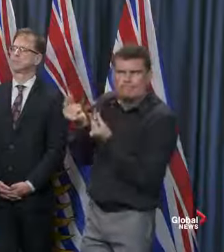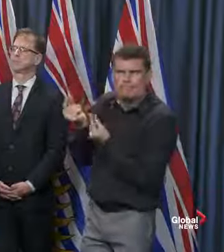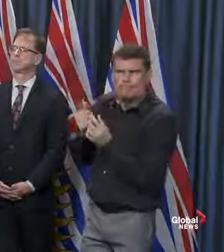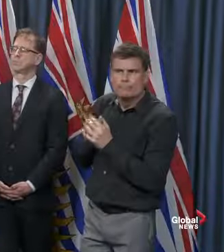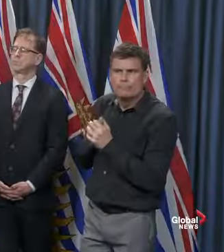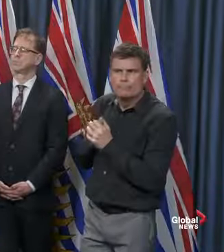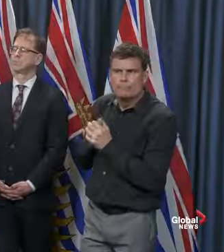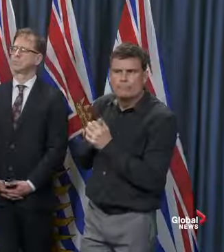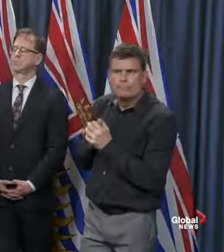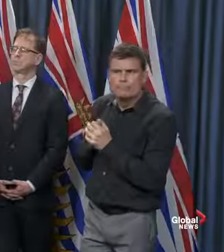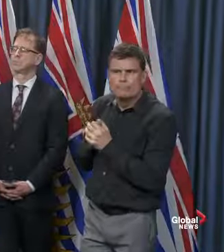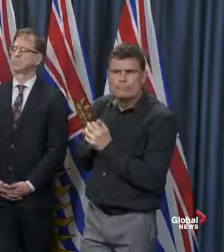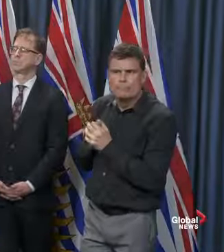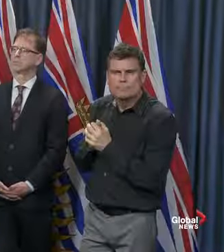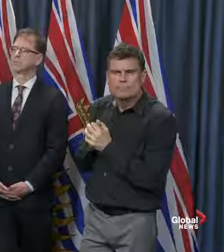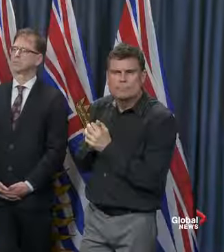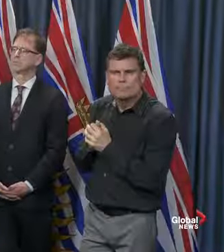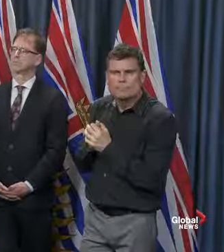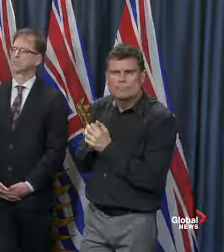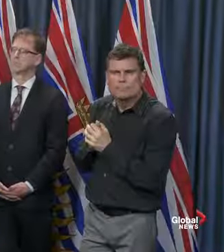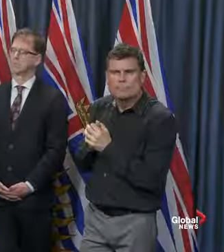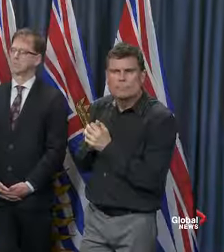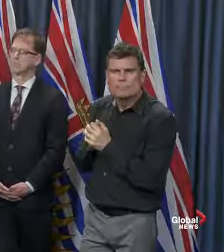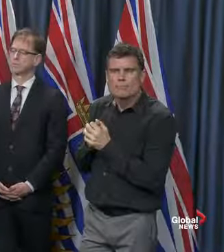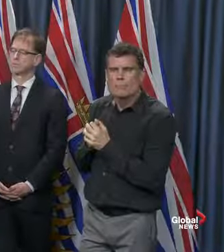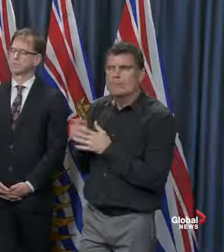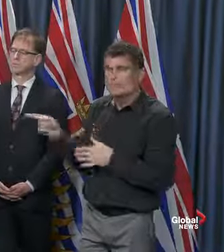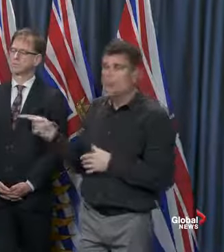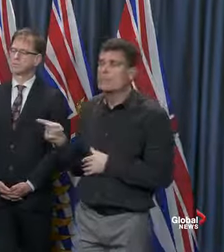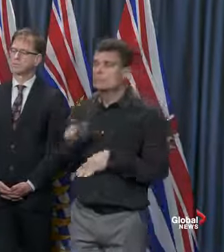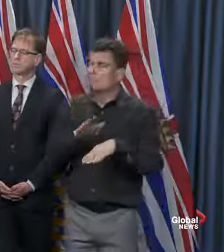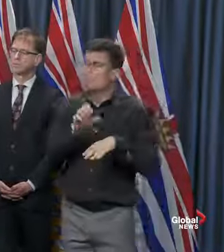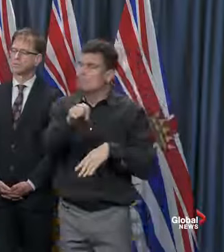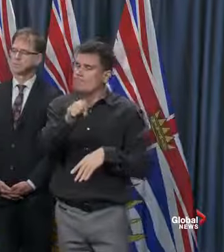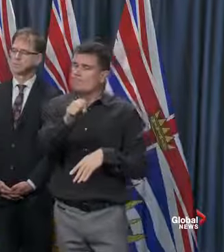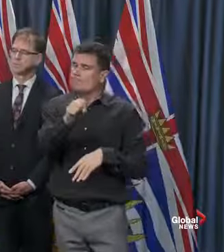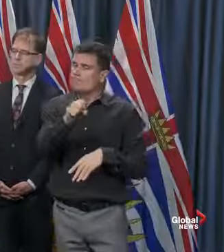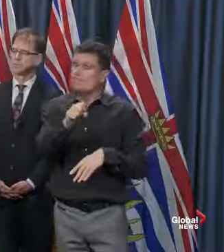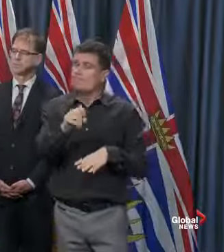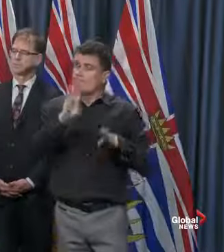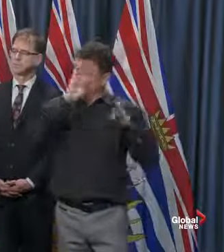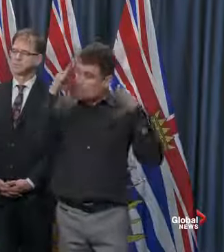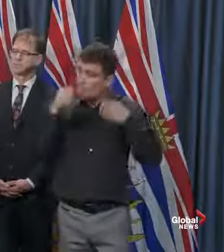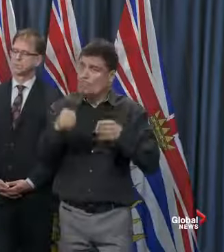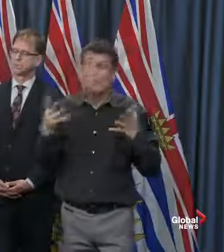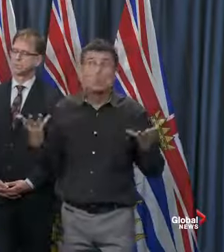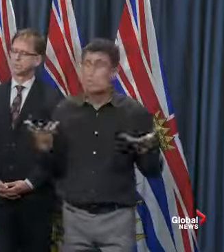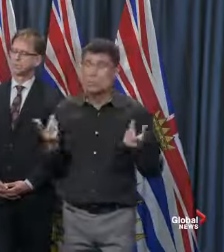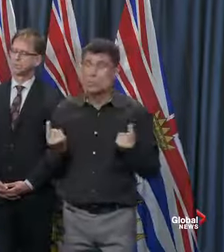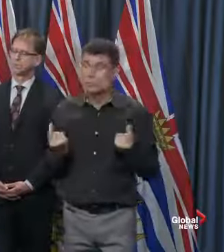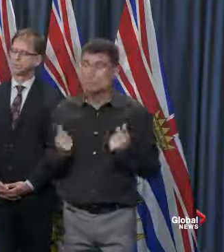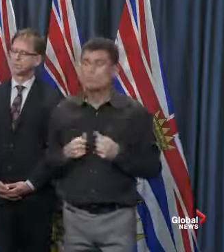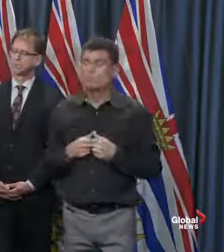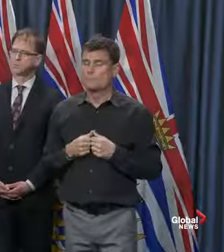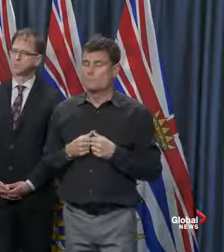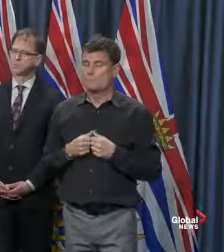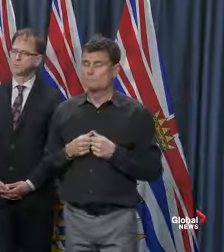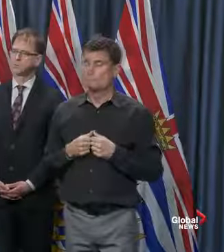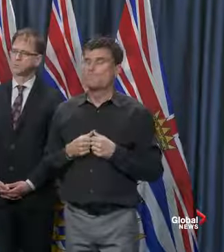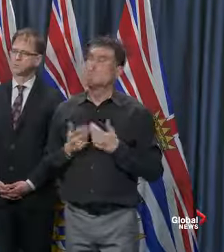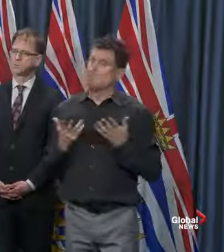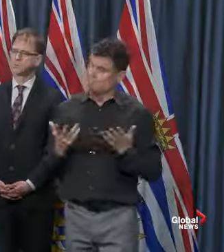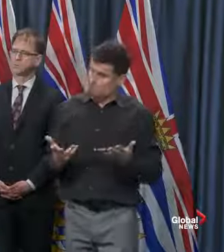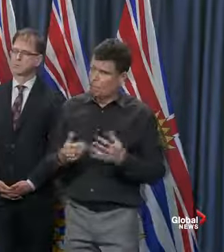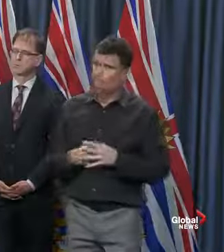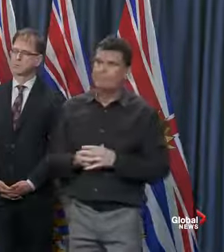Yeah, and this is a focus that we've had all along. This is the time where if you should not be going out to gatherings